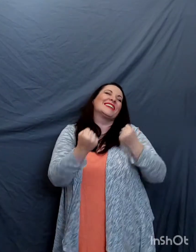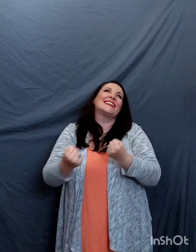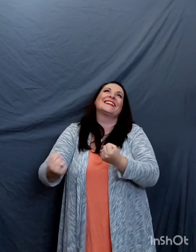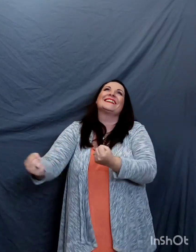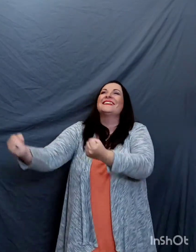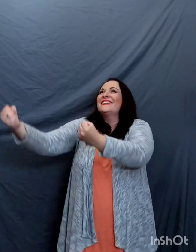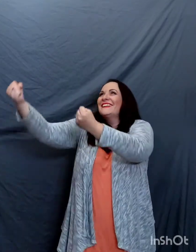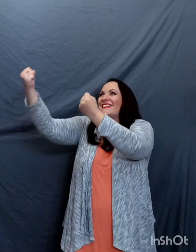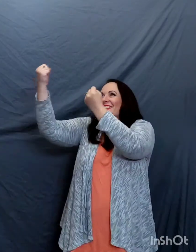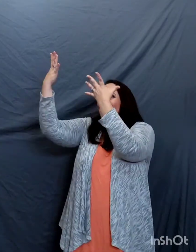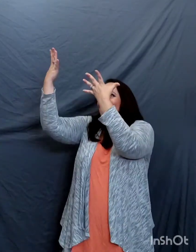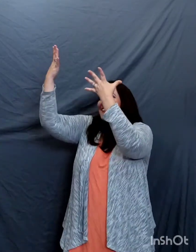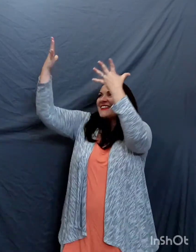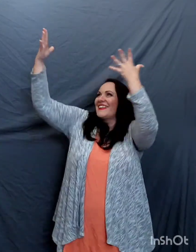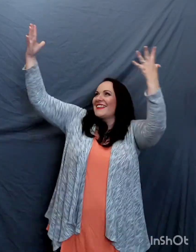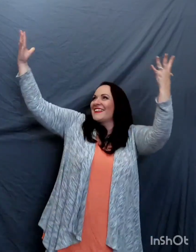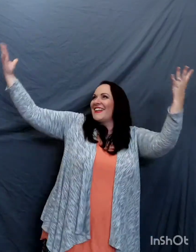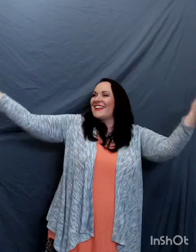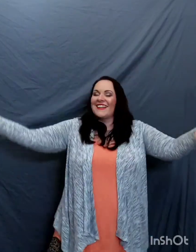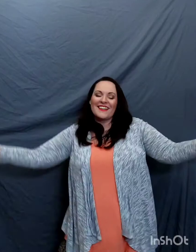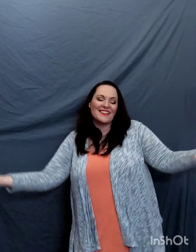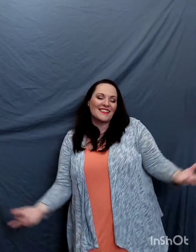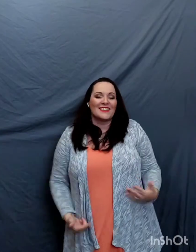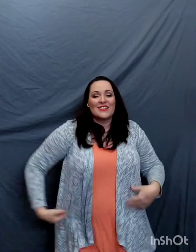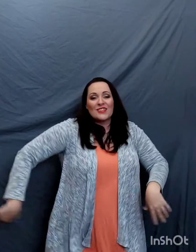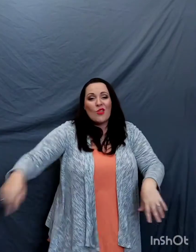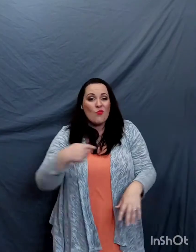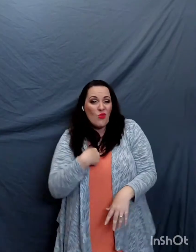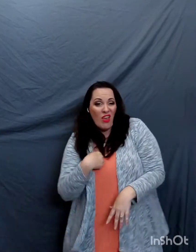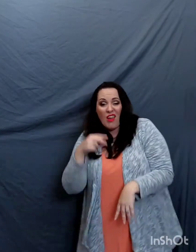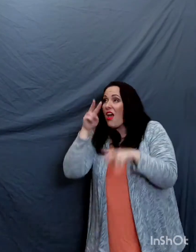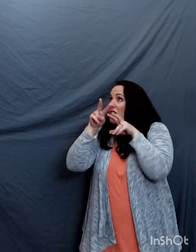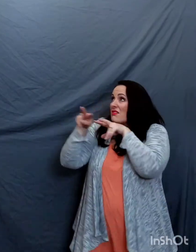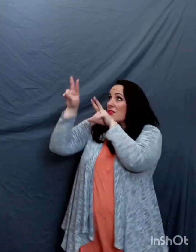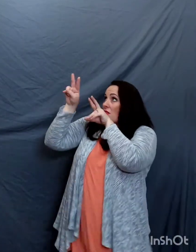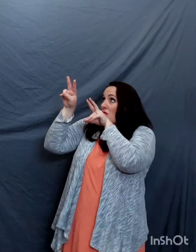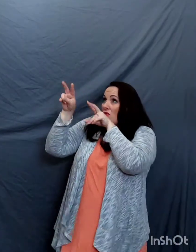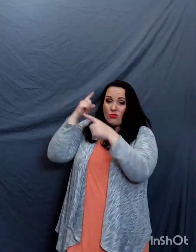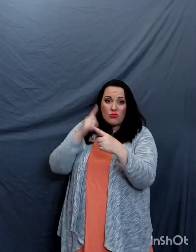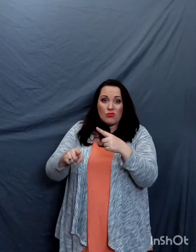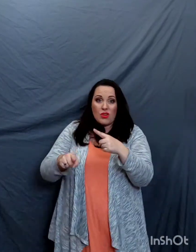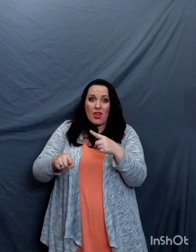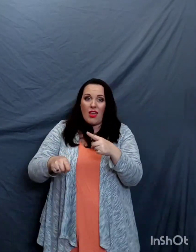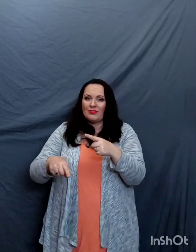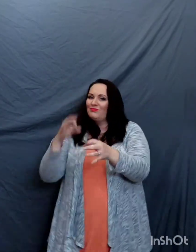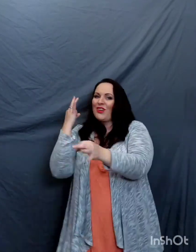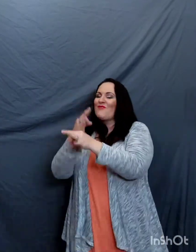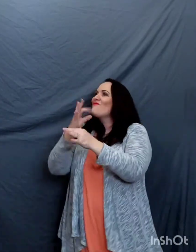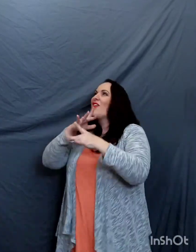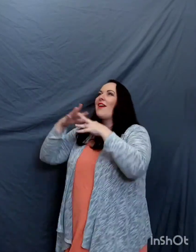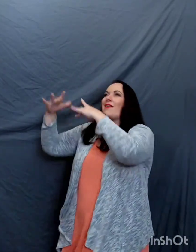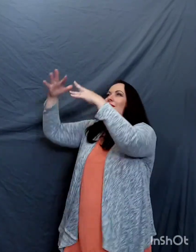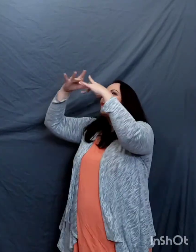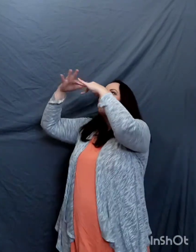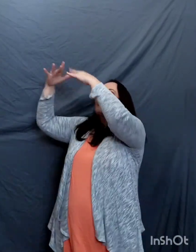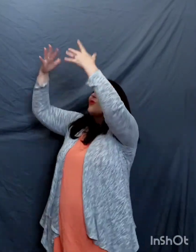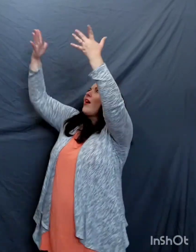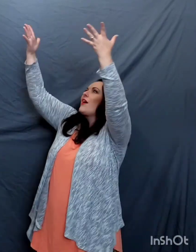strength When I cannot see you with my eyes Let faith arise to you When I cannot